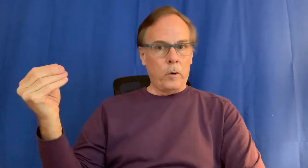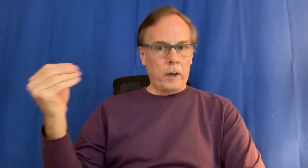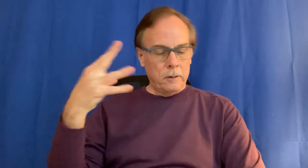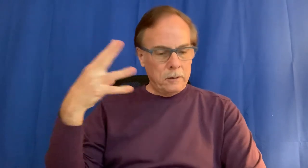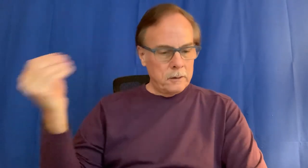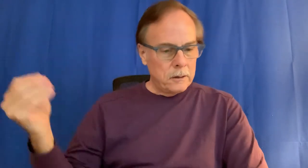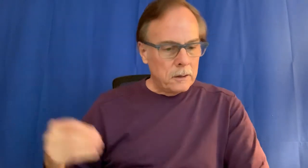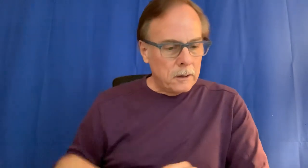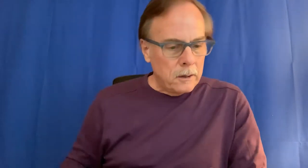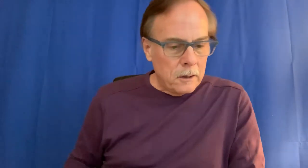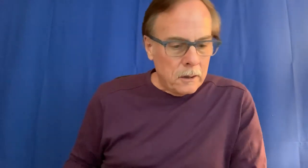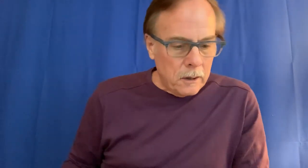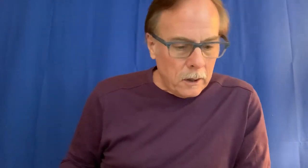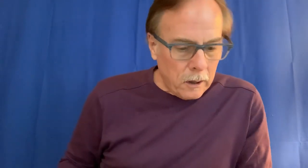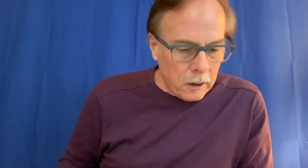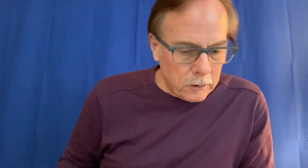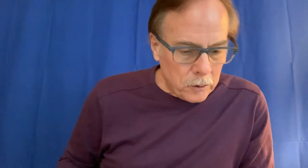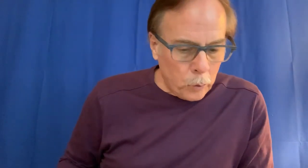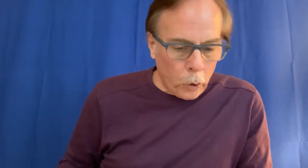out. To work.